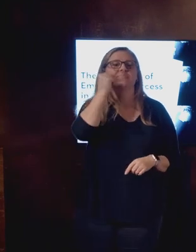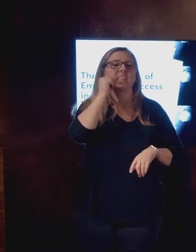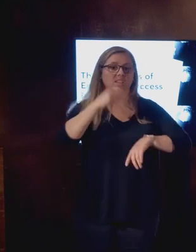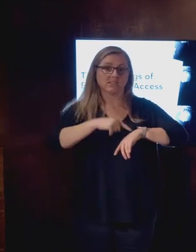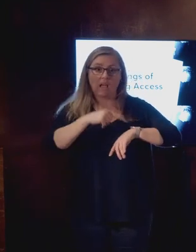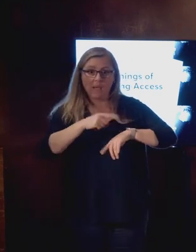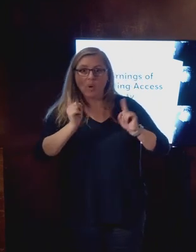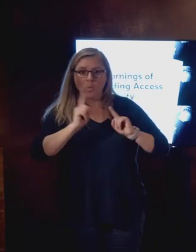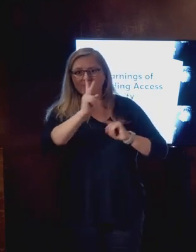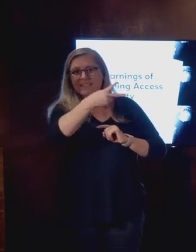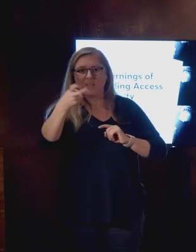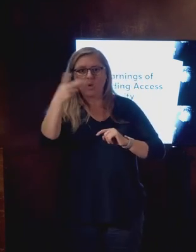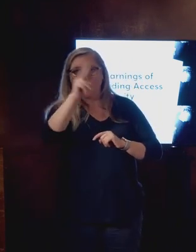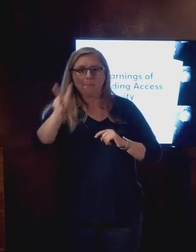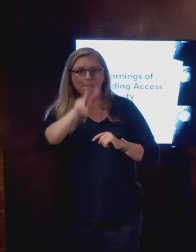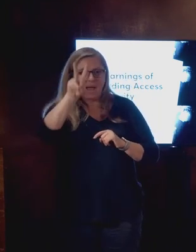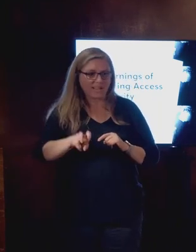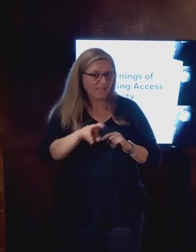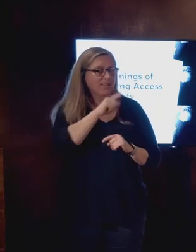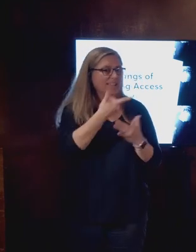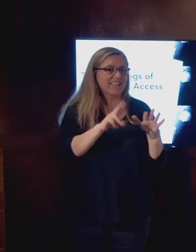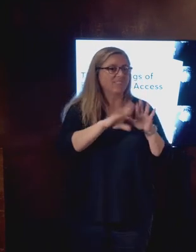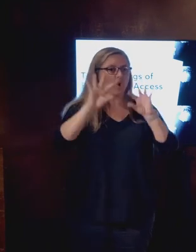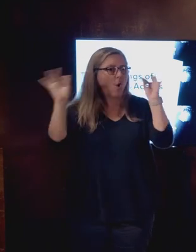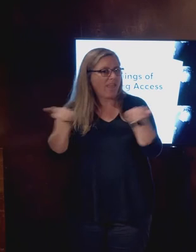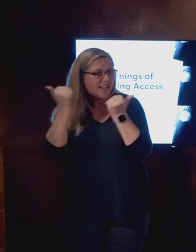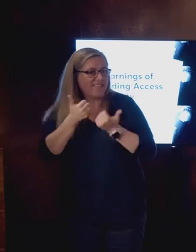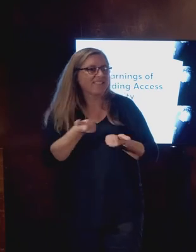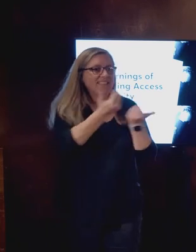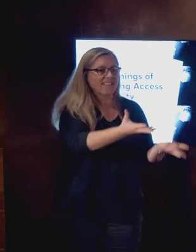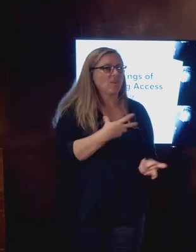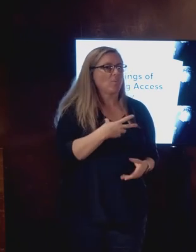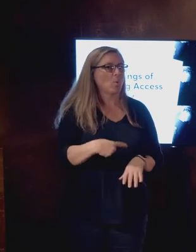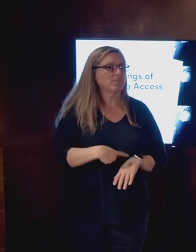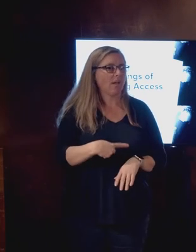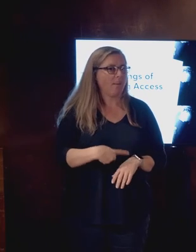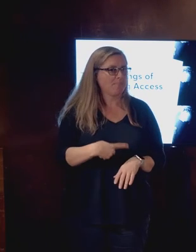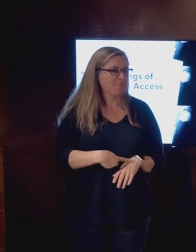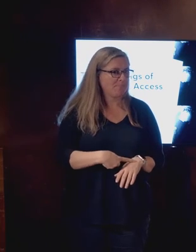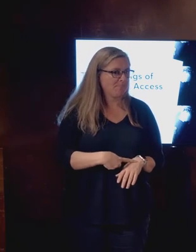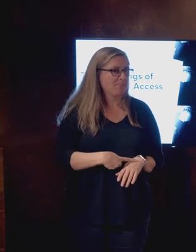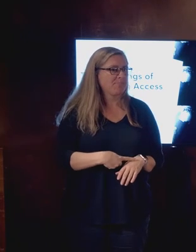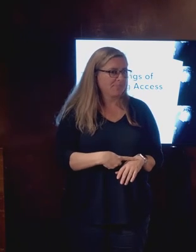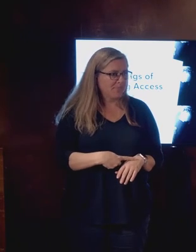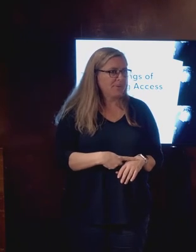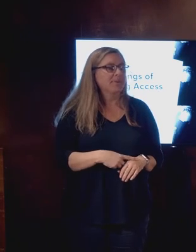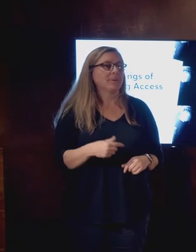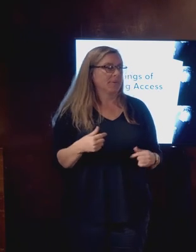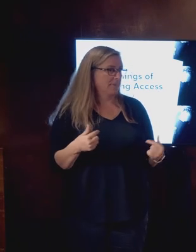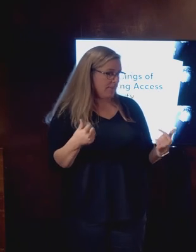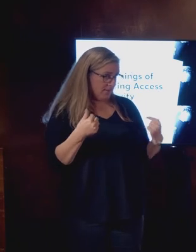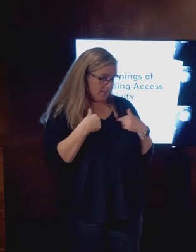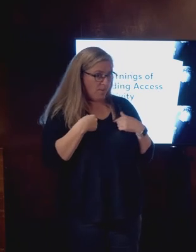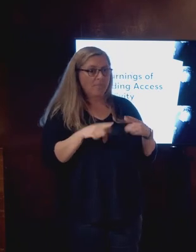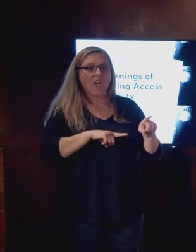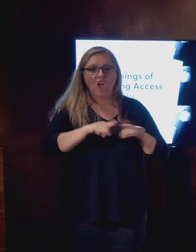is money, but when there's a lack of money, just give yourself more time, and then you can, you know, like I